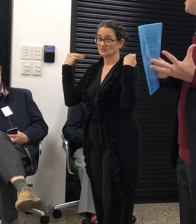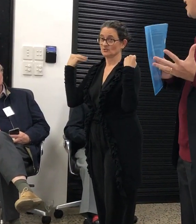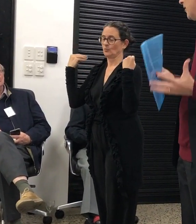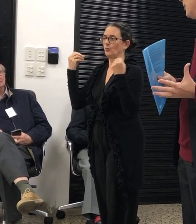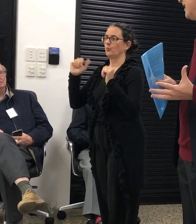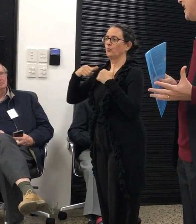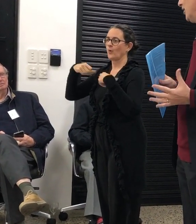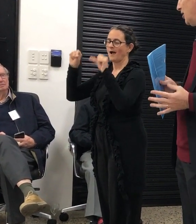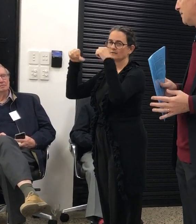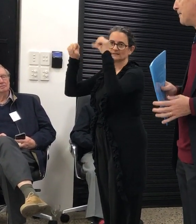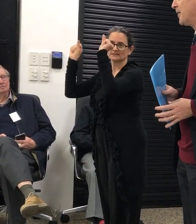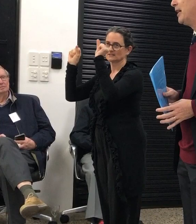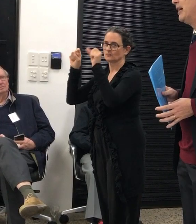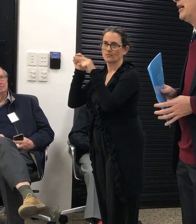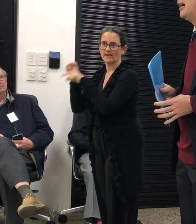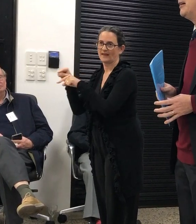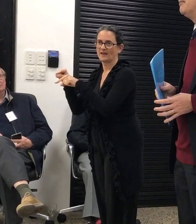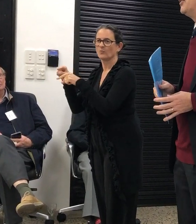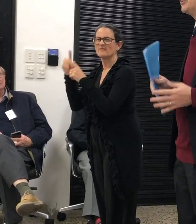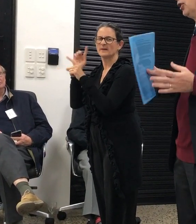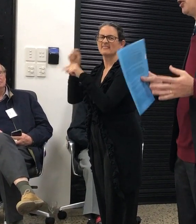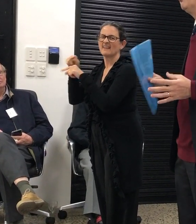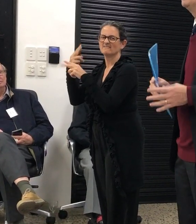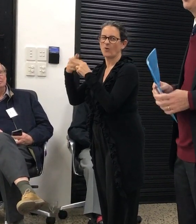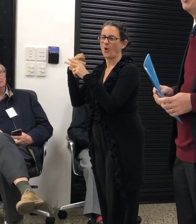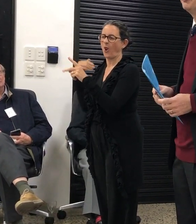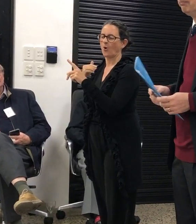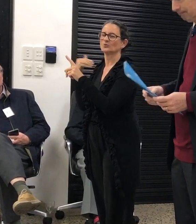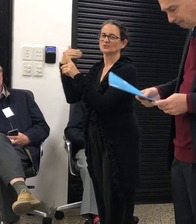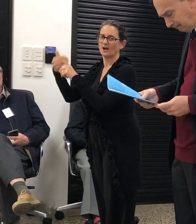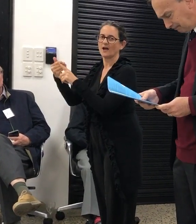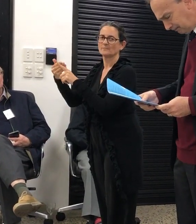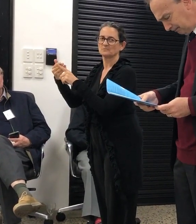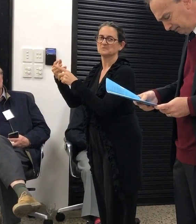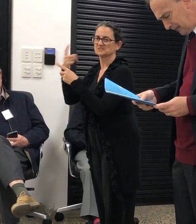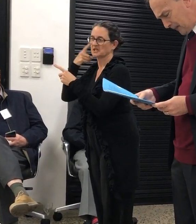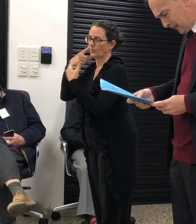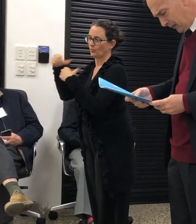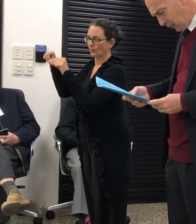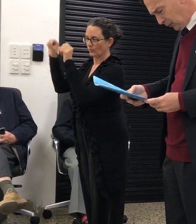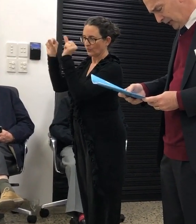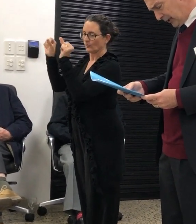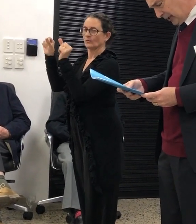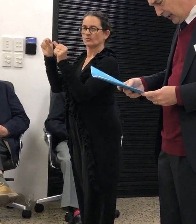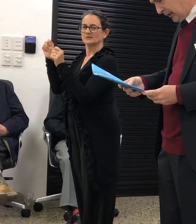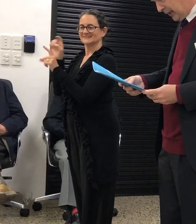where we haven't been that long, there's a lot of work to do.